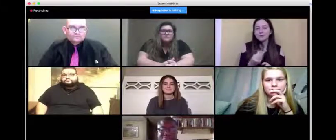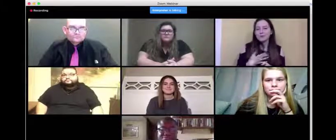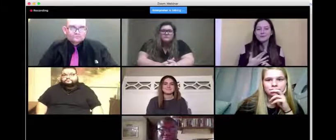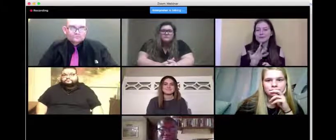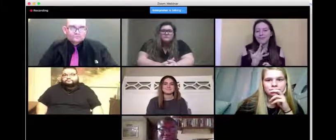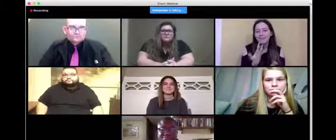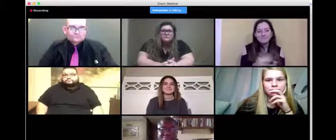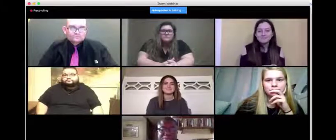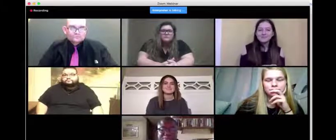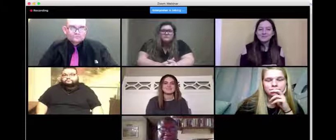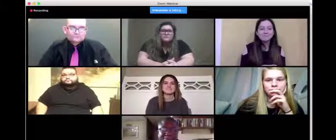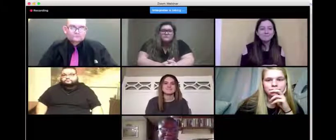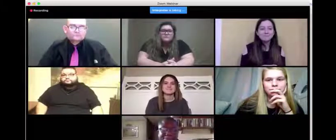for me.